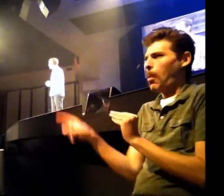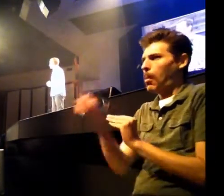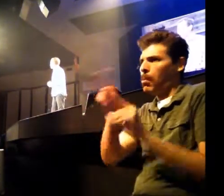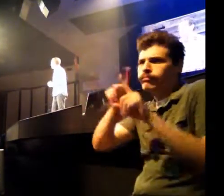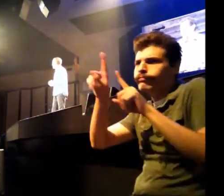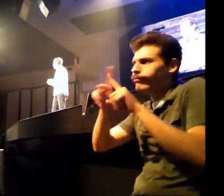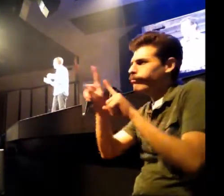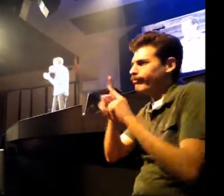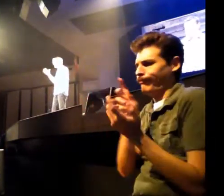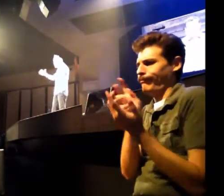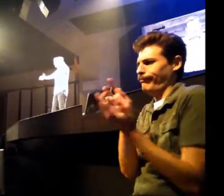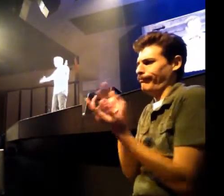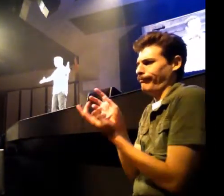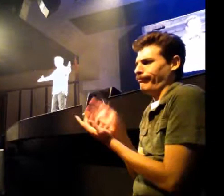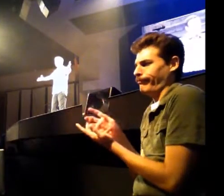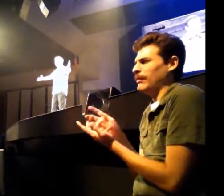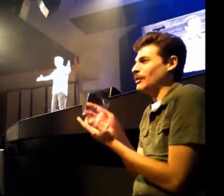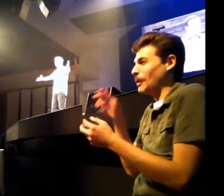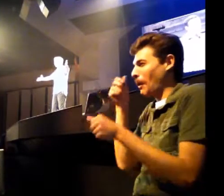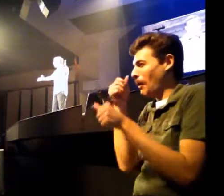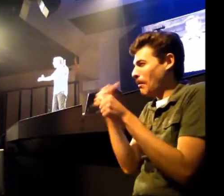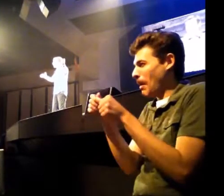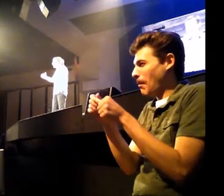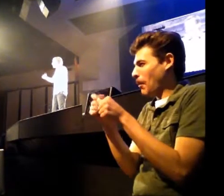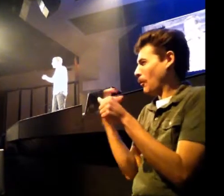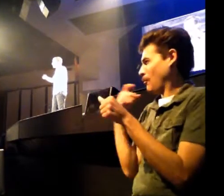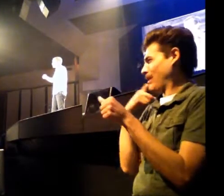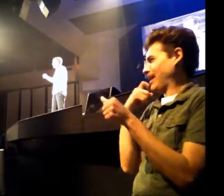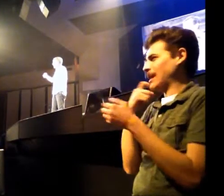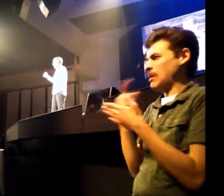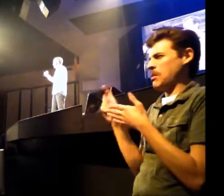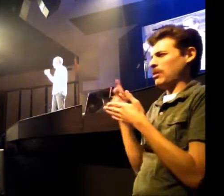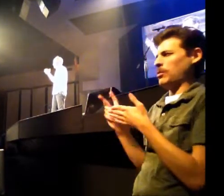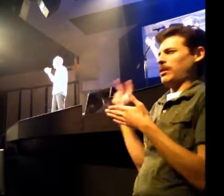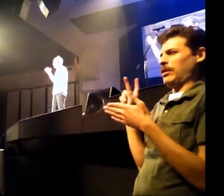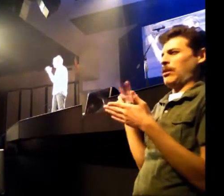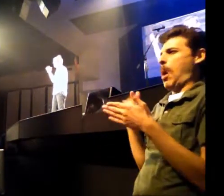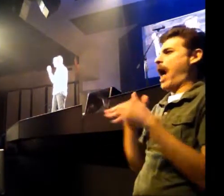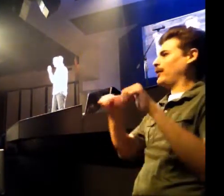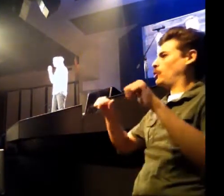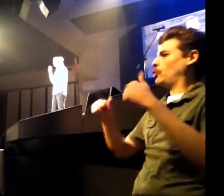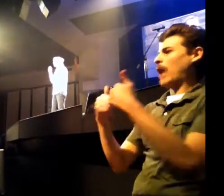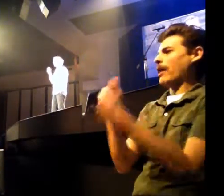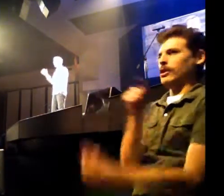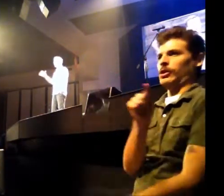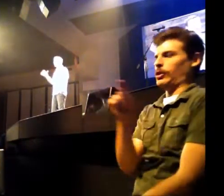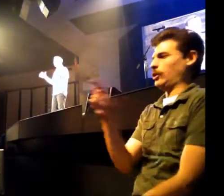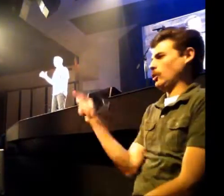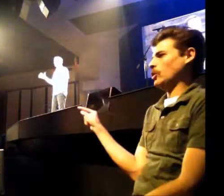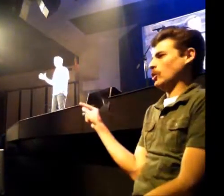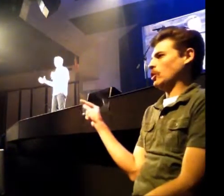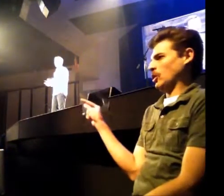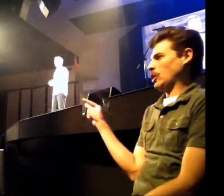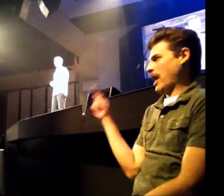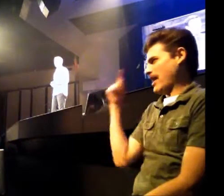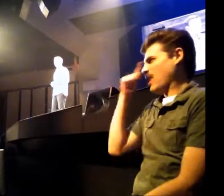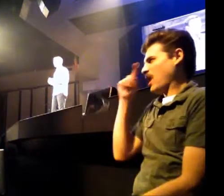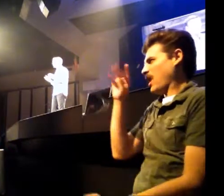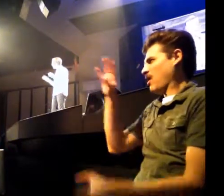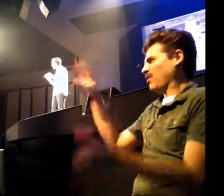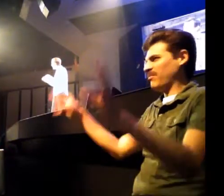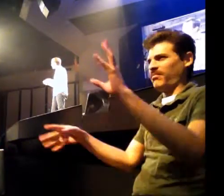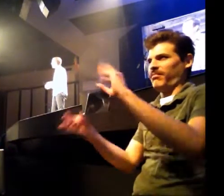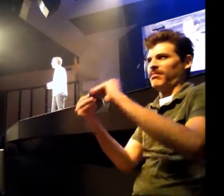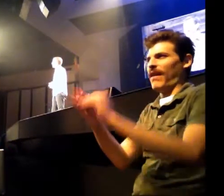ago, I made this challenge that looking in a room like this size right here, knowing that probably close to 500 of us here in this